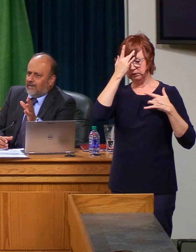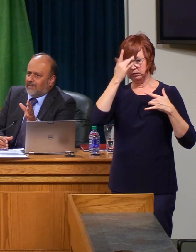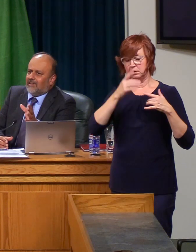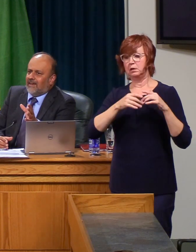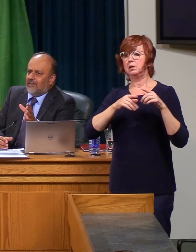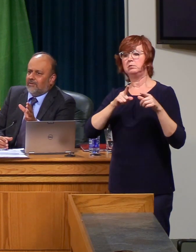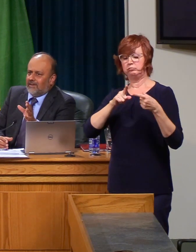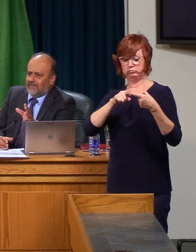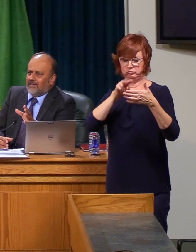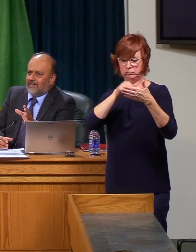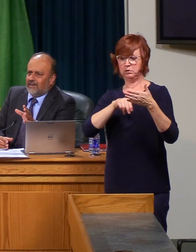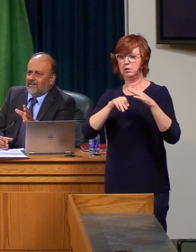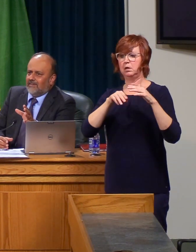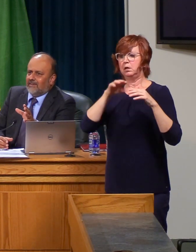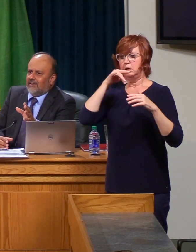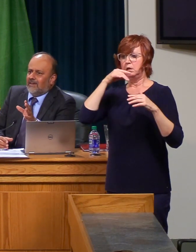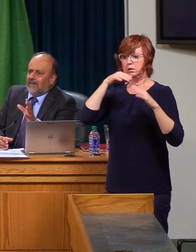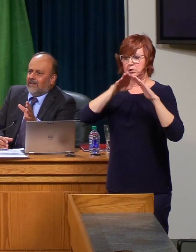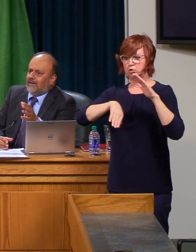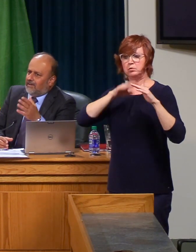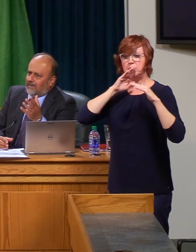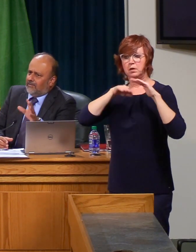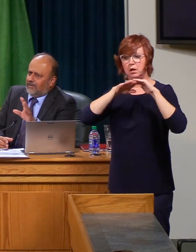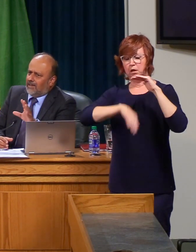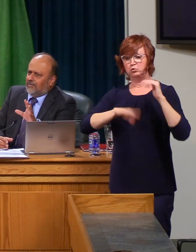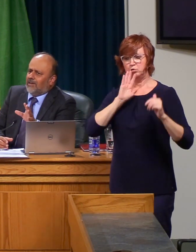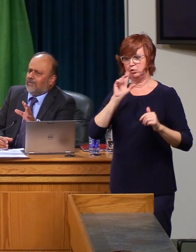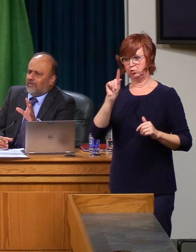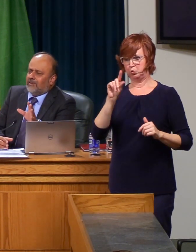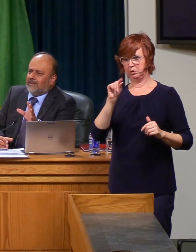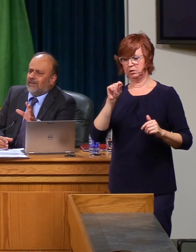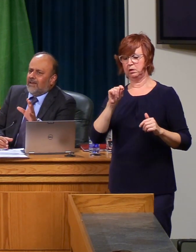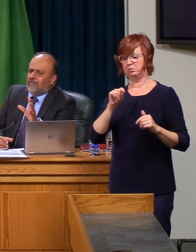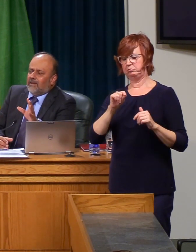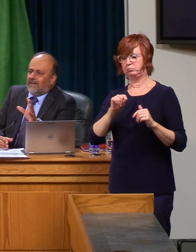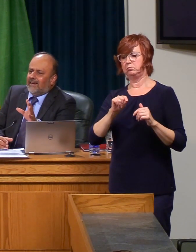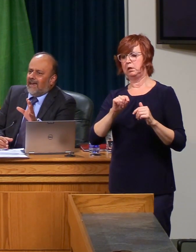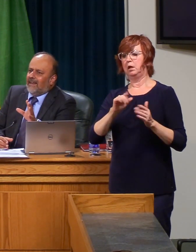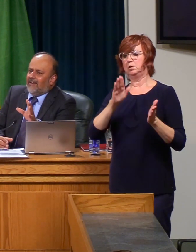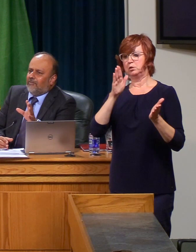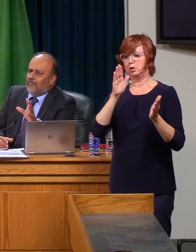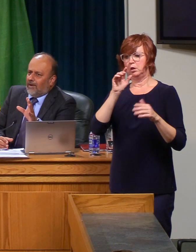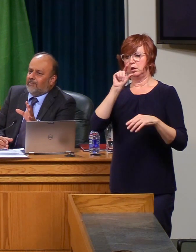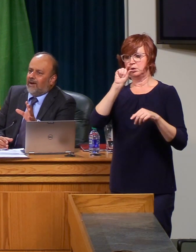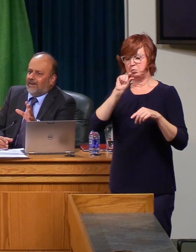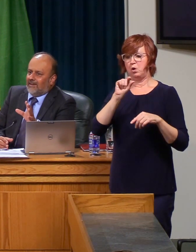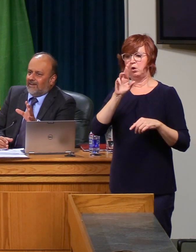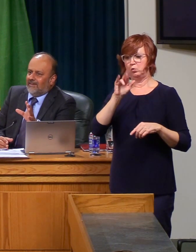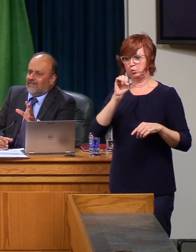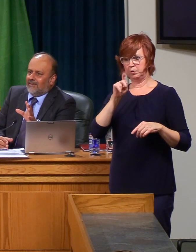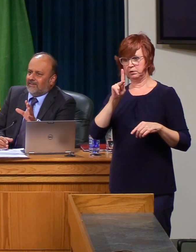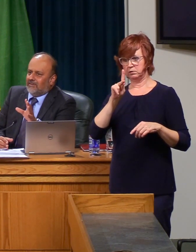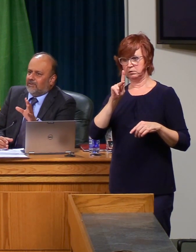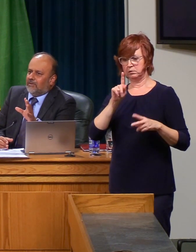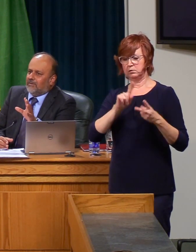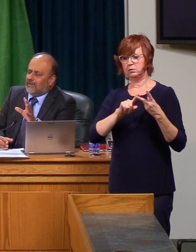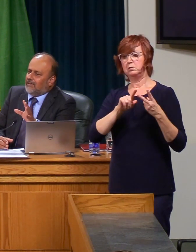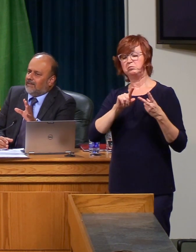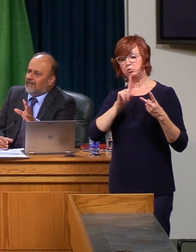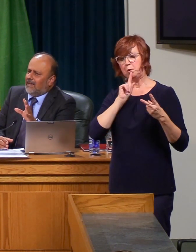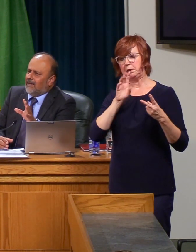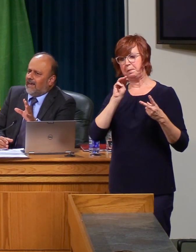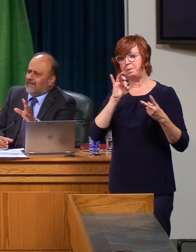are less likely to get serious illness. They reconfirmed all the things, but they can have very mild illness.